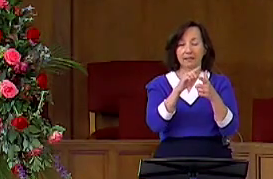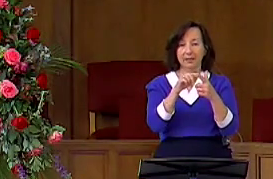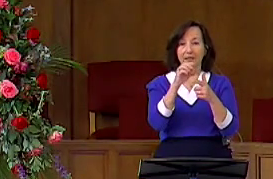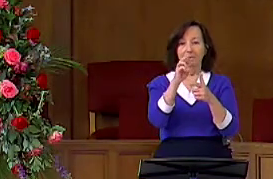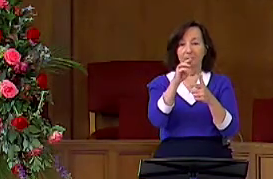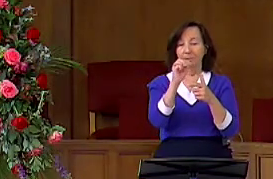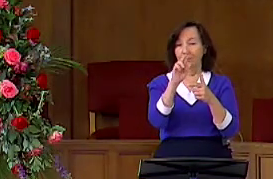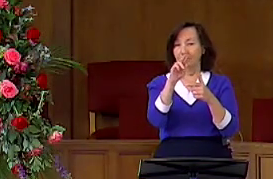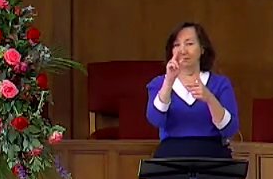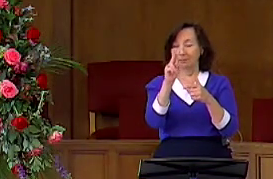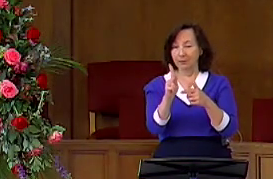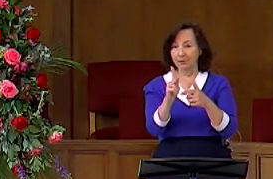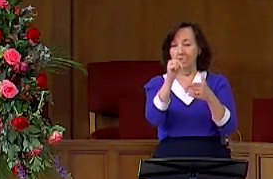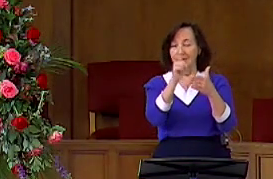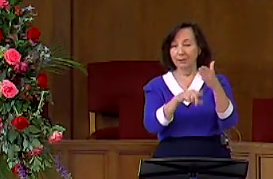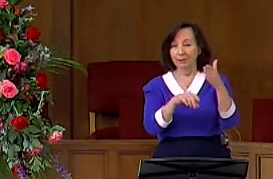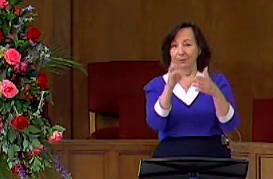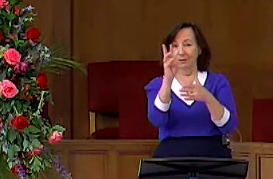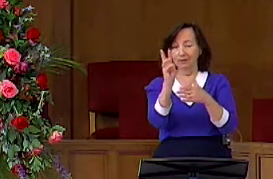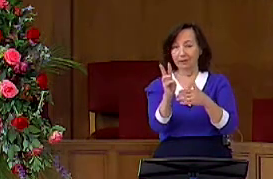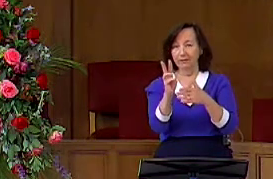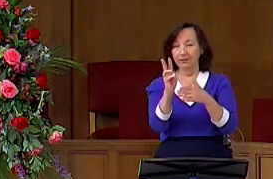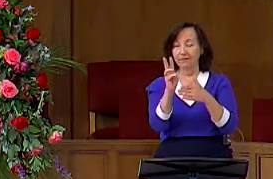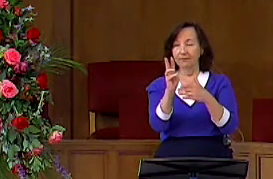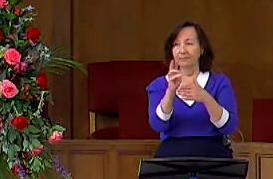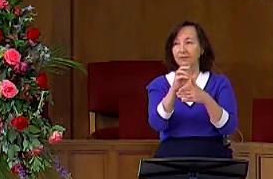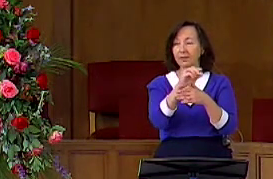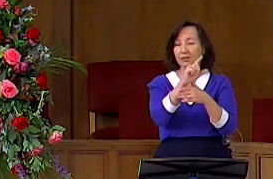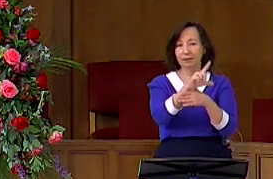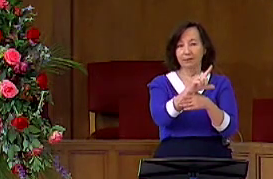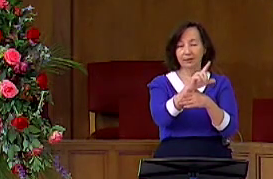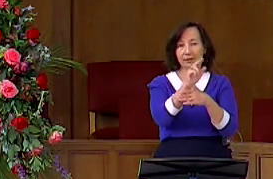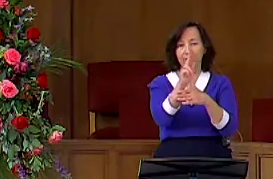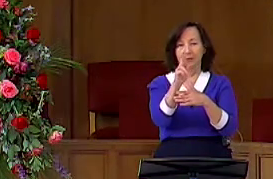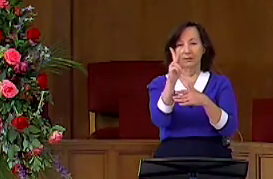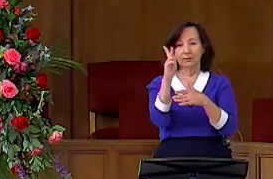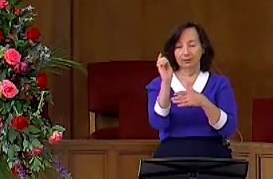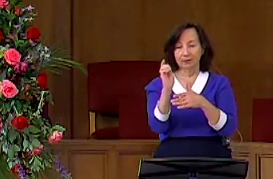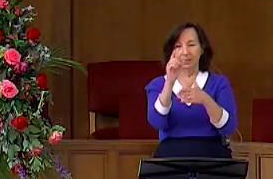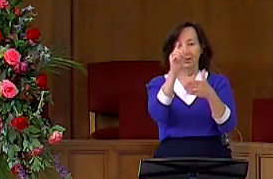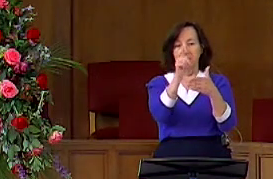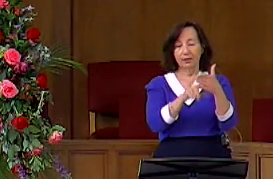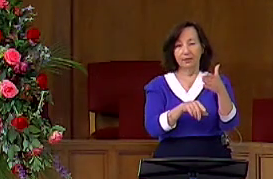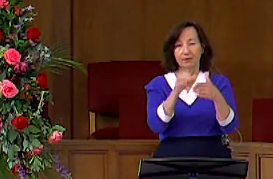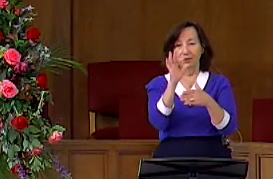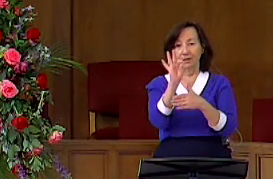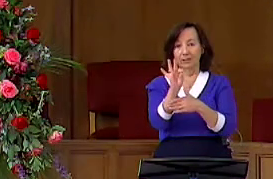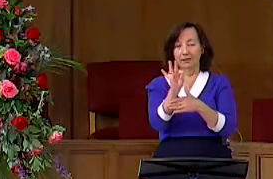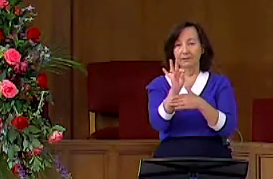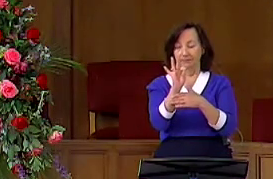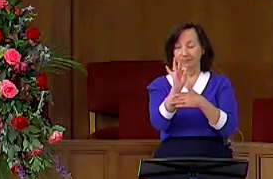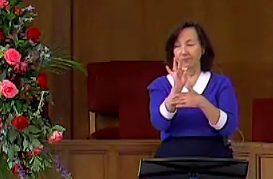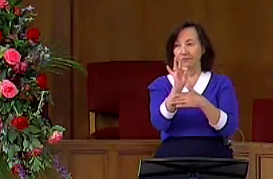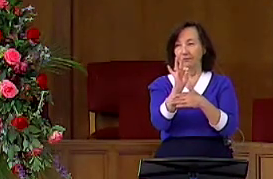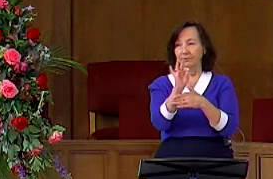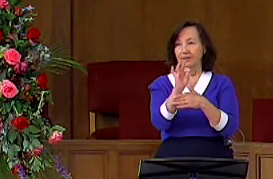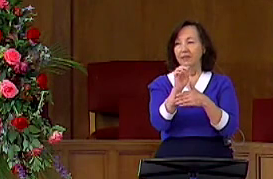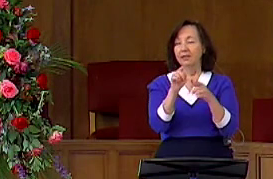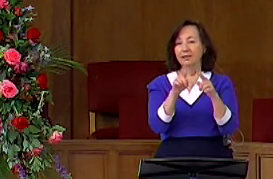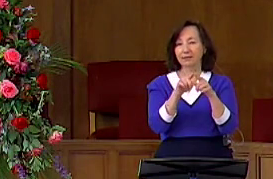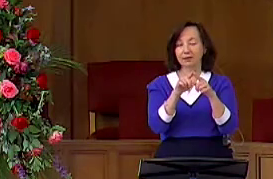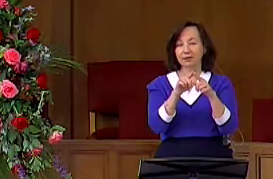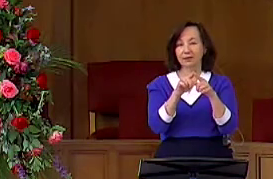chapter 6, verses 32 through 44. You'll find it in Luke chapter 9, verse 10b through 17.